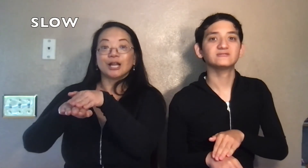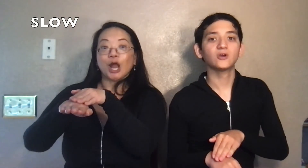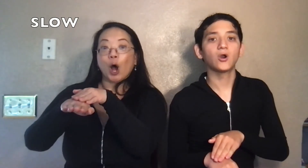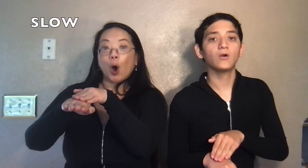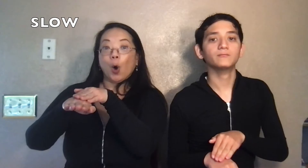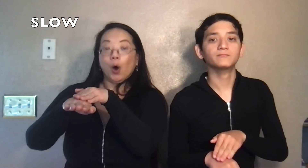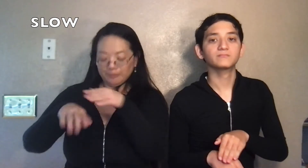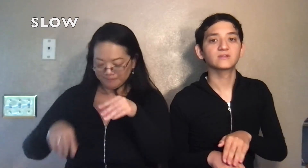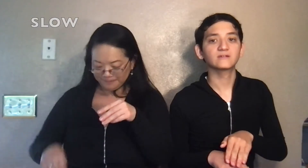Slow.